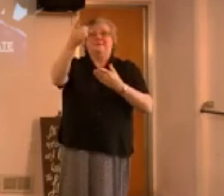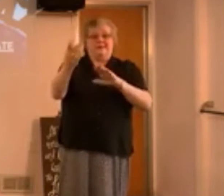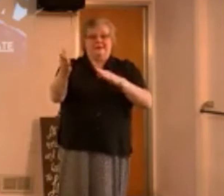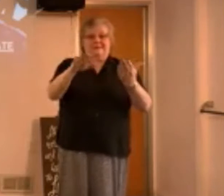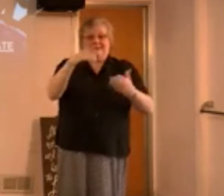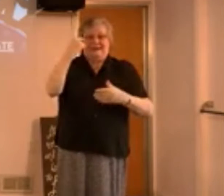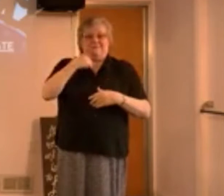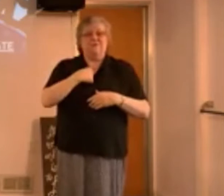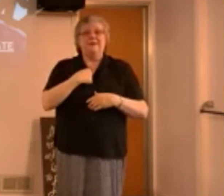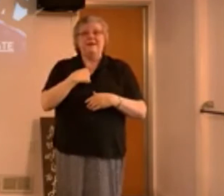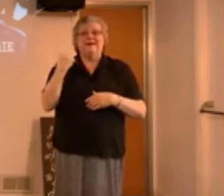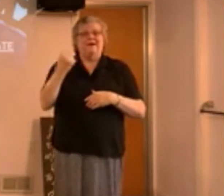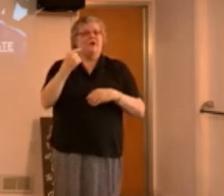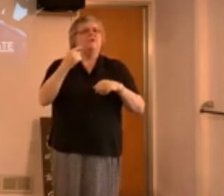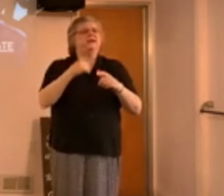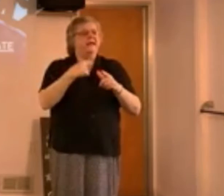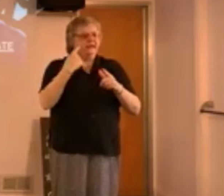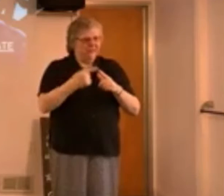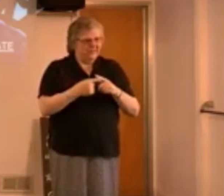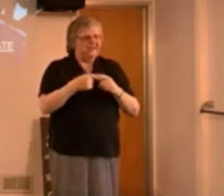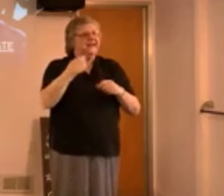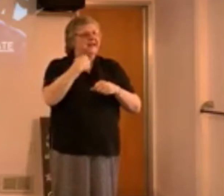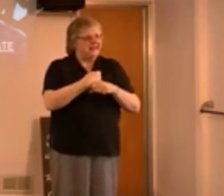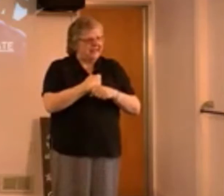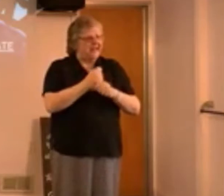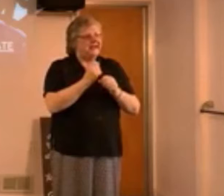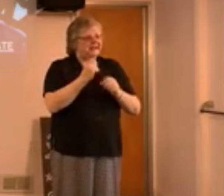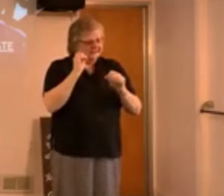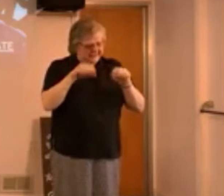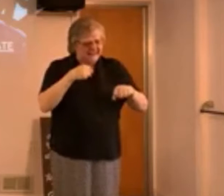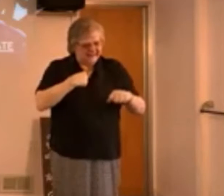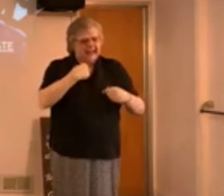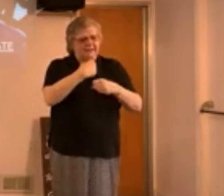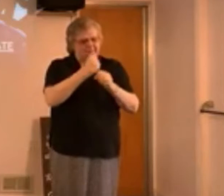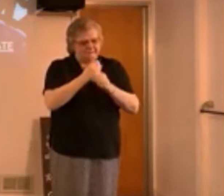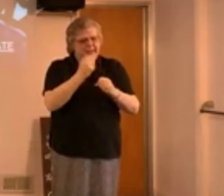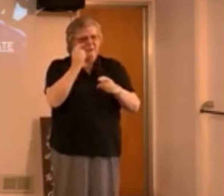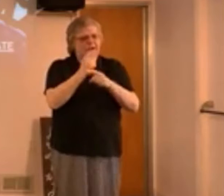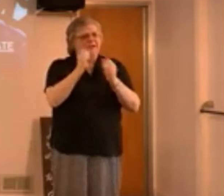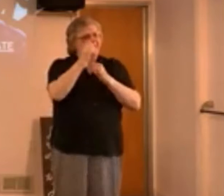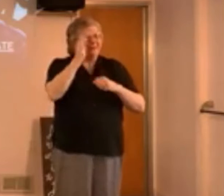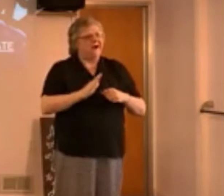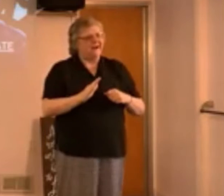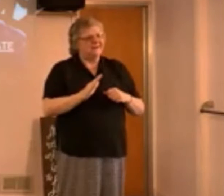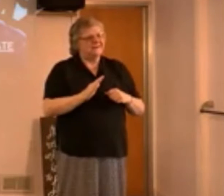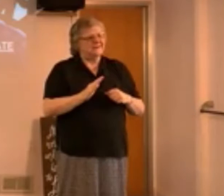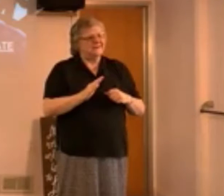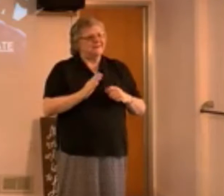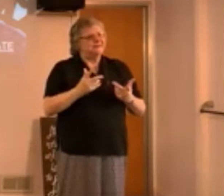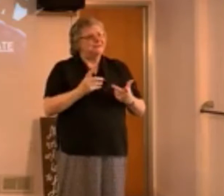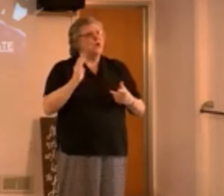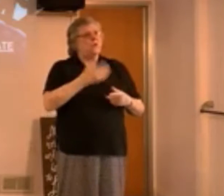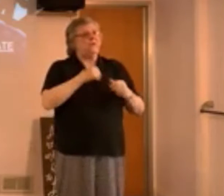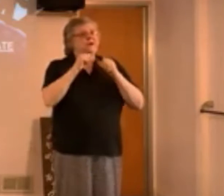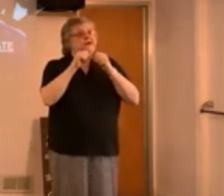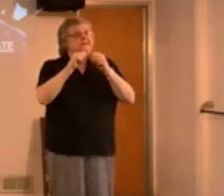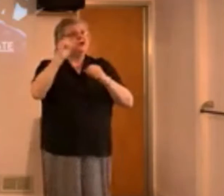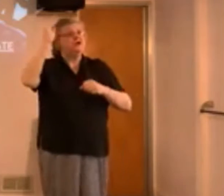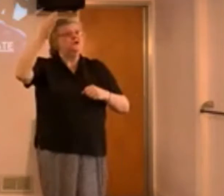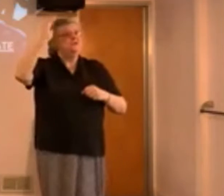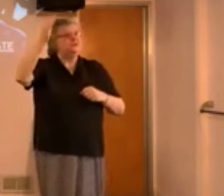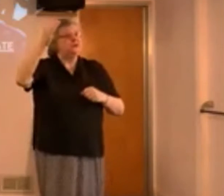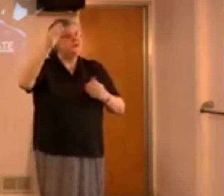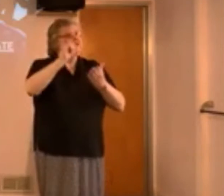me. Only then does restoration begin and will be complete. Amen. And so we will continue to preach that message, the message